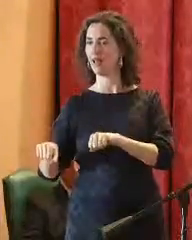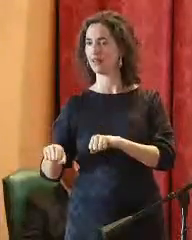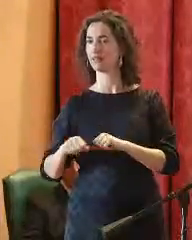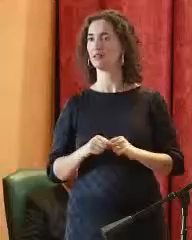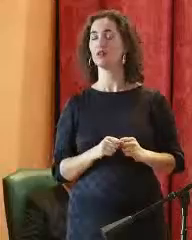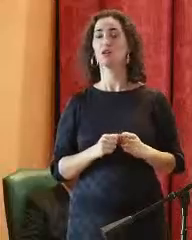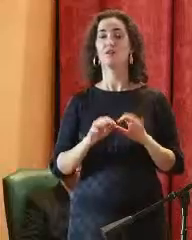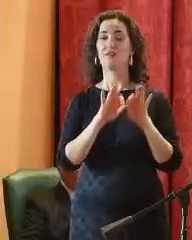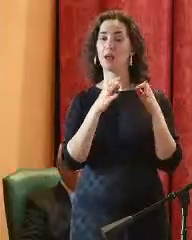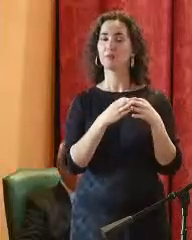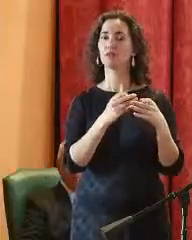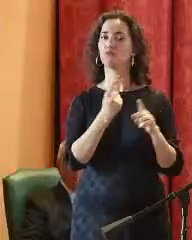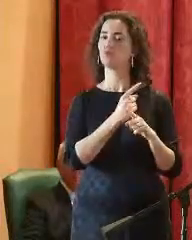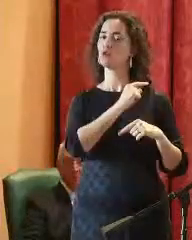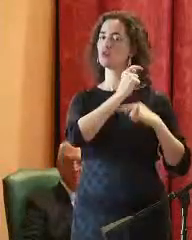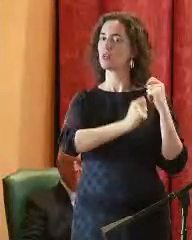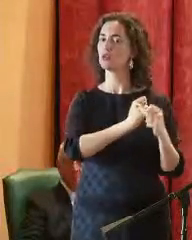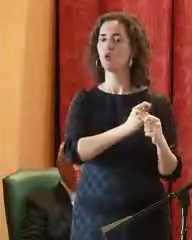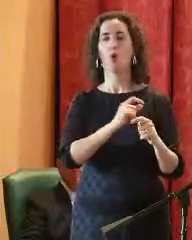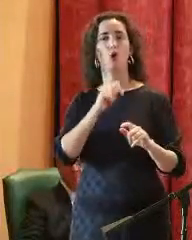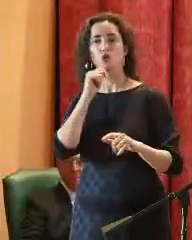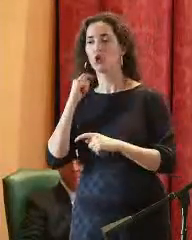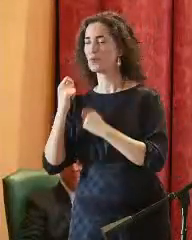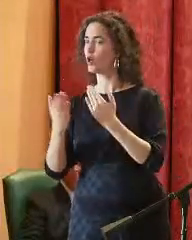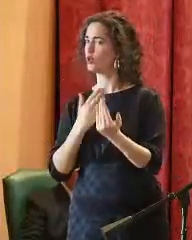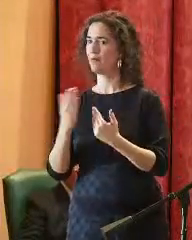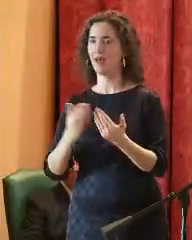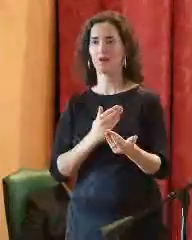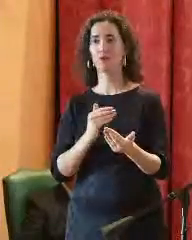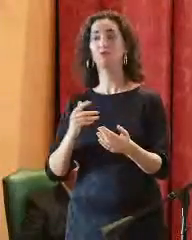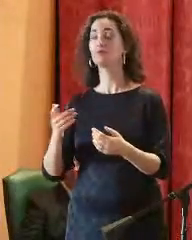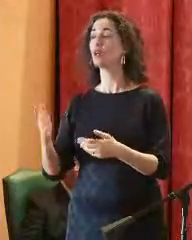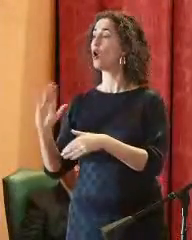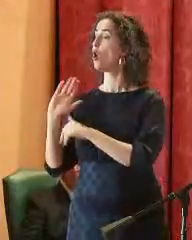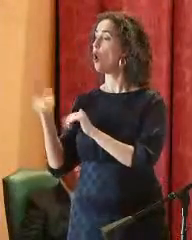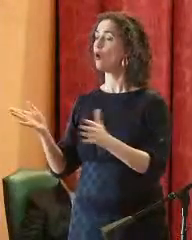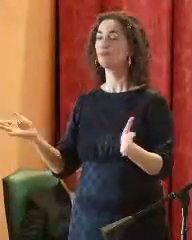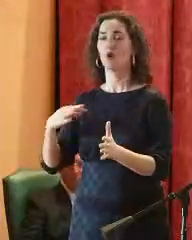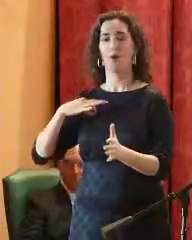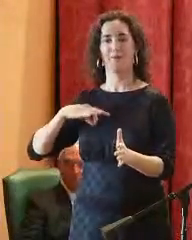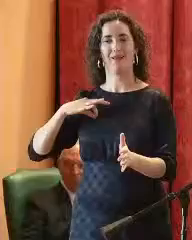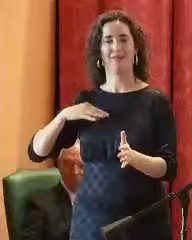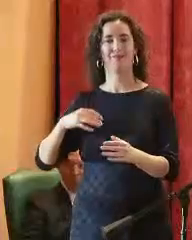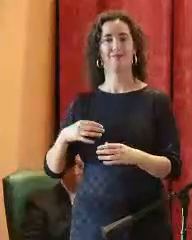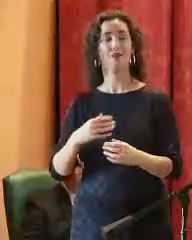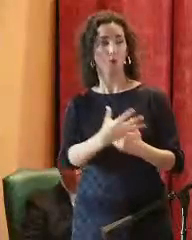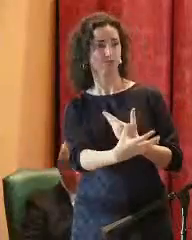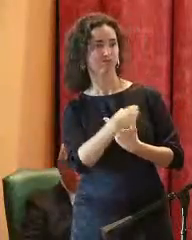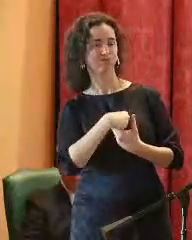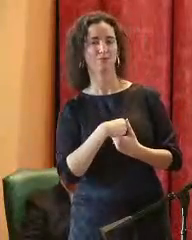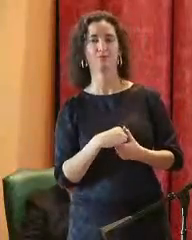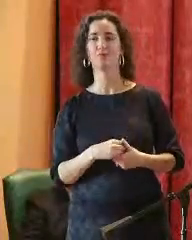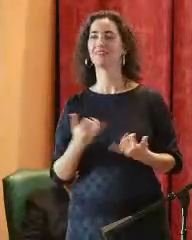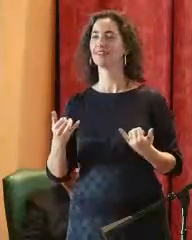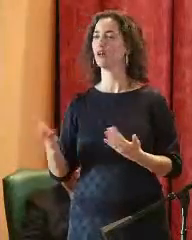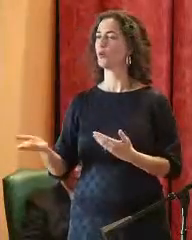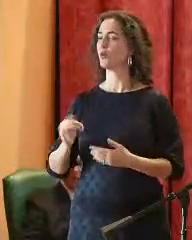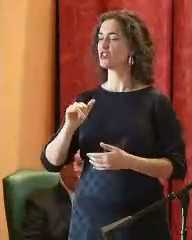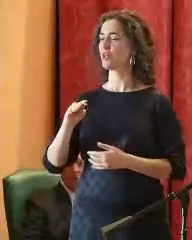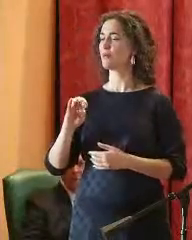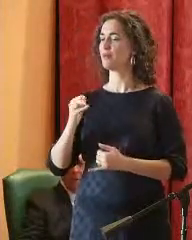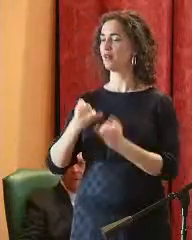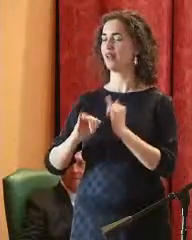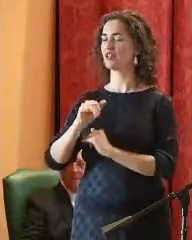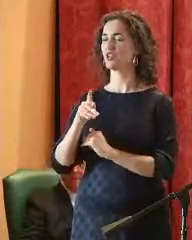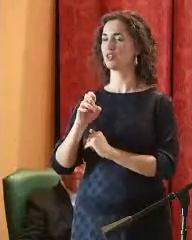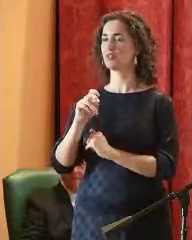and non-traditional families are encouraged to apply. Now I would like to welcome Jamie Jenkins